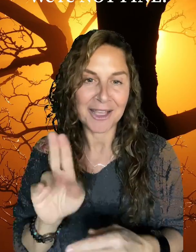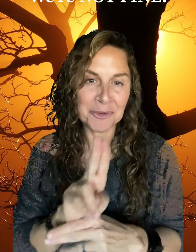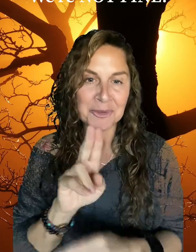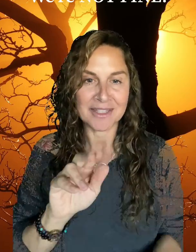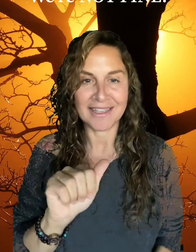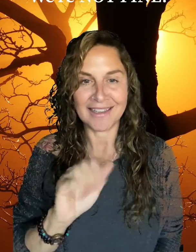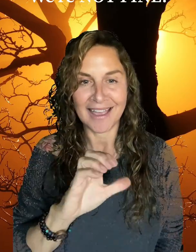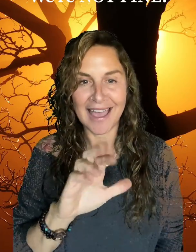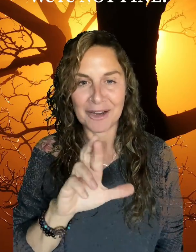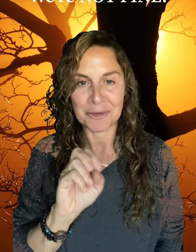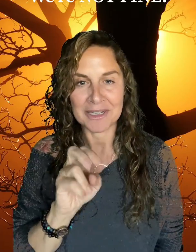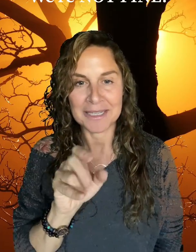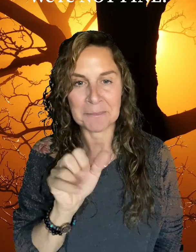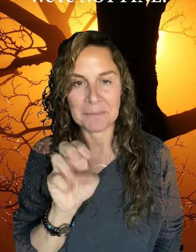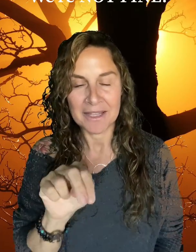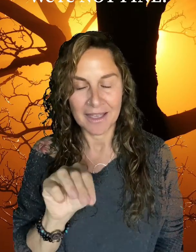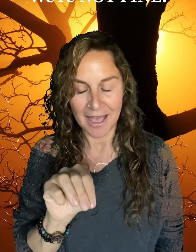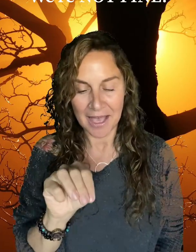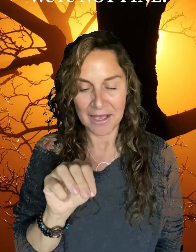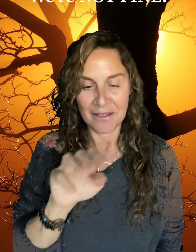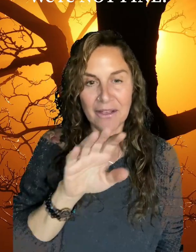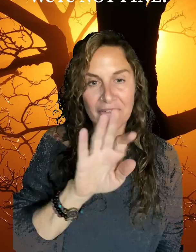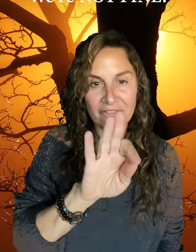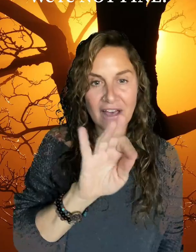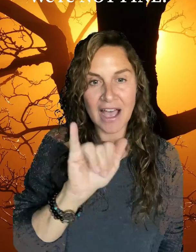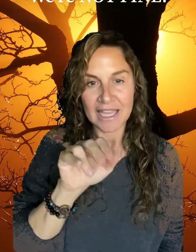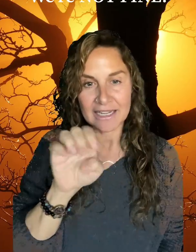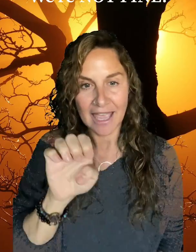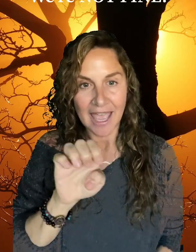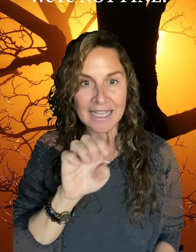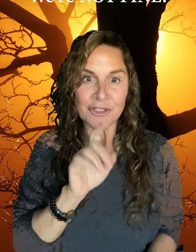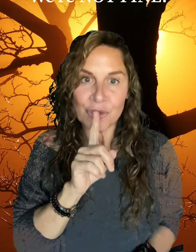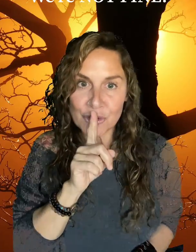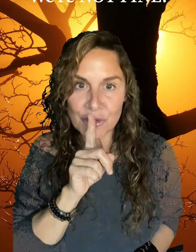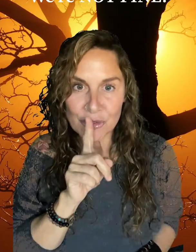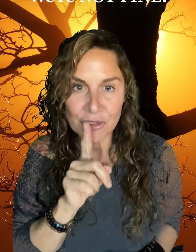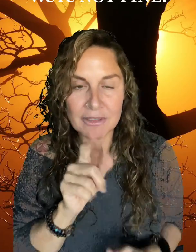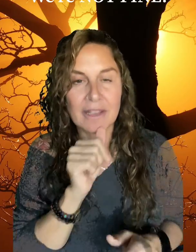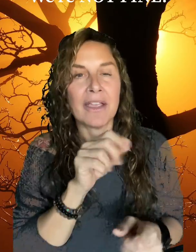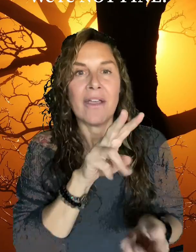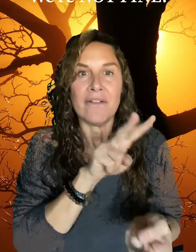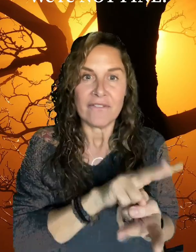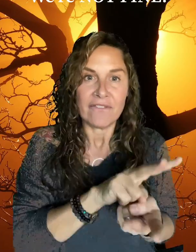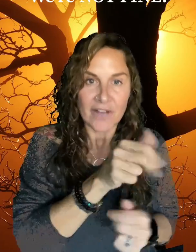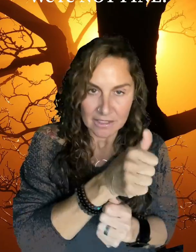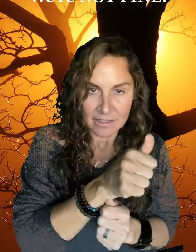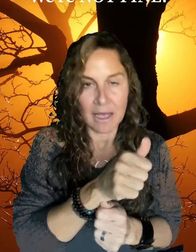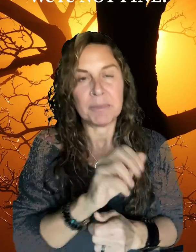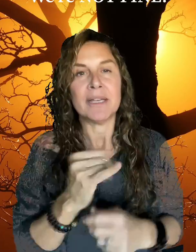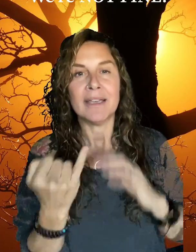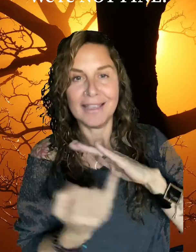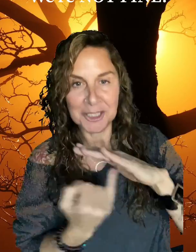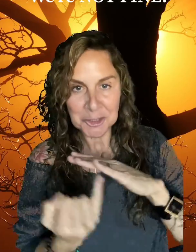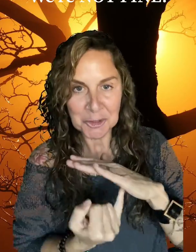use the acronym FINE as fucked up,